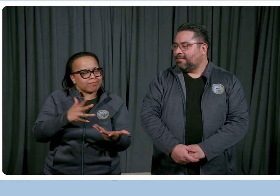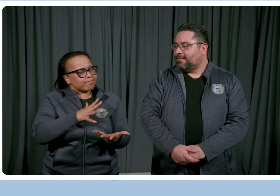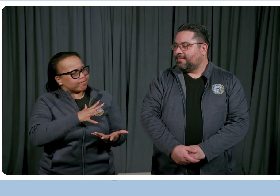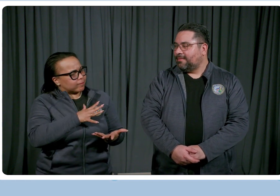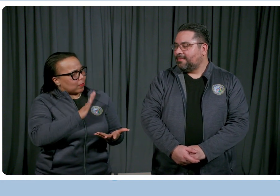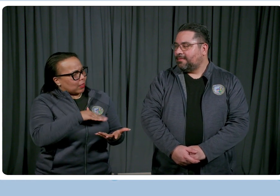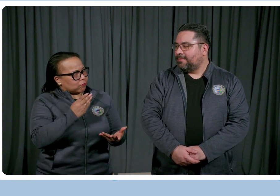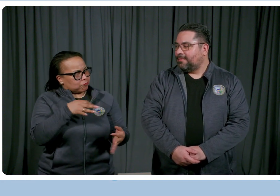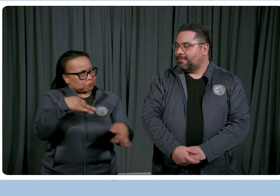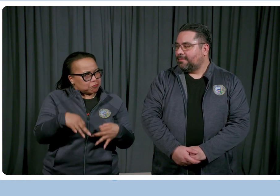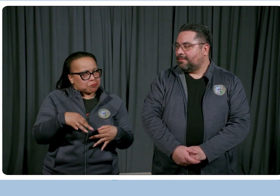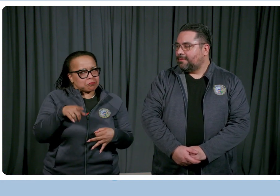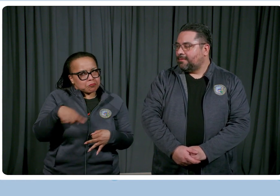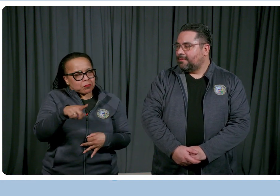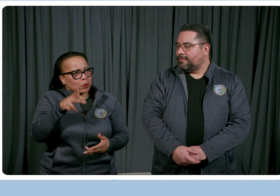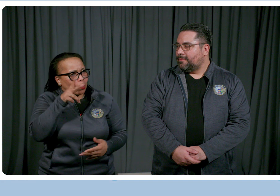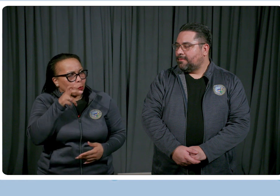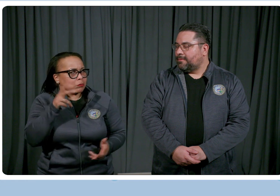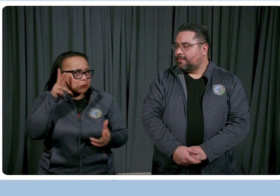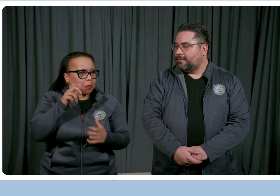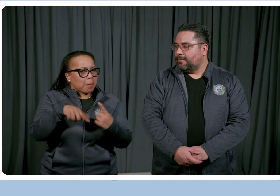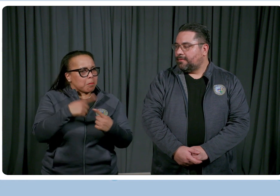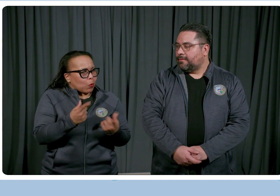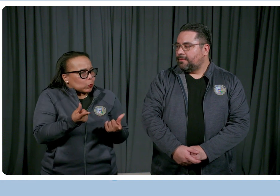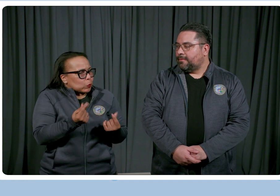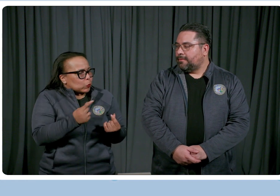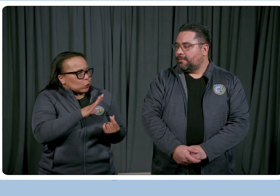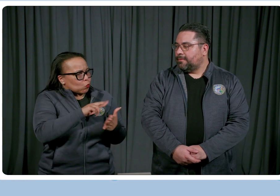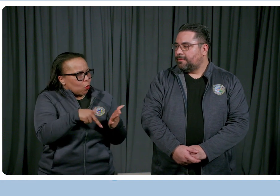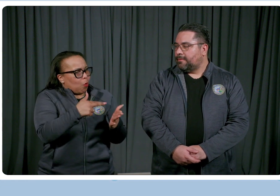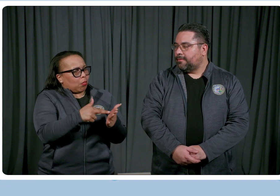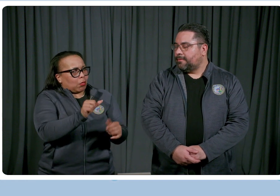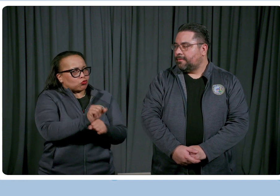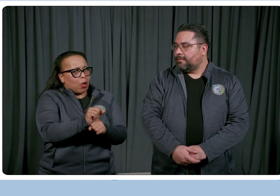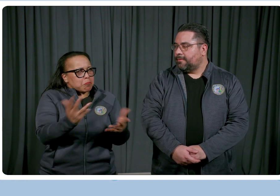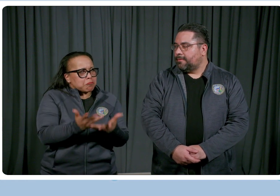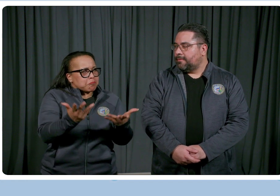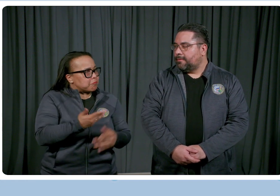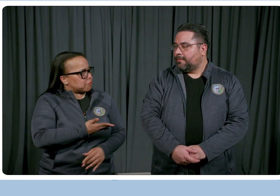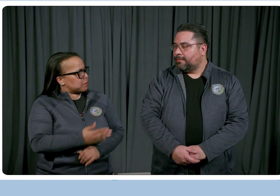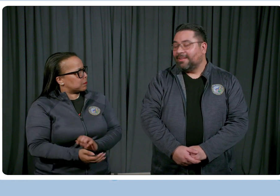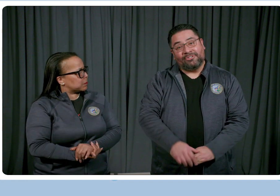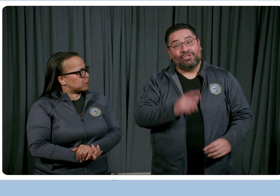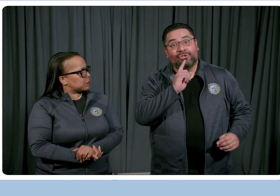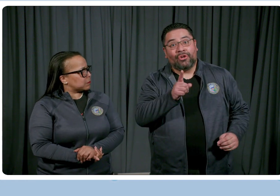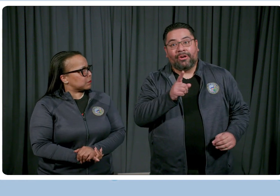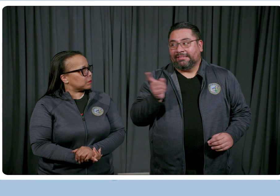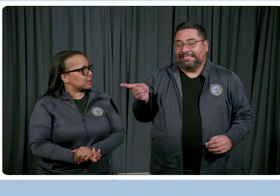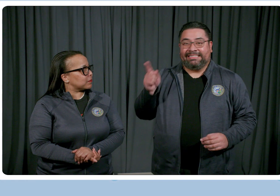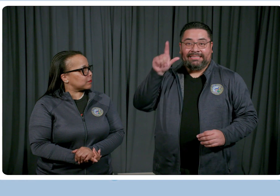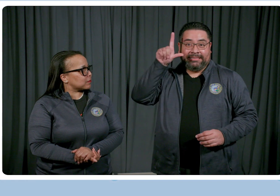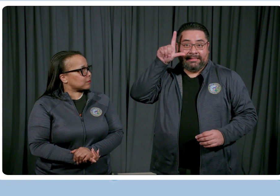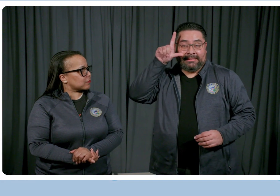you tell some of our listeners or viewers a little bit about what you do in your role as a career placement counselor? Certainly. So